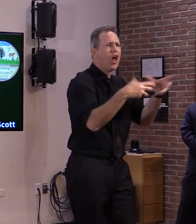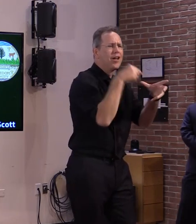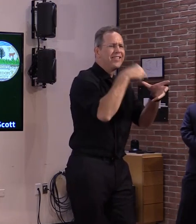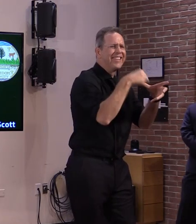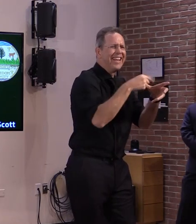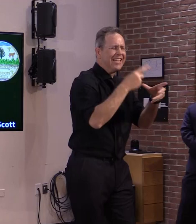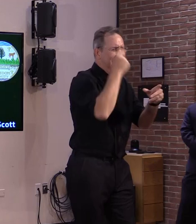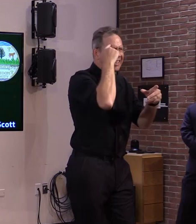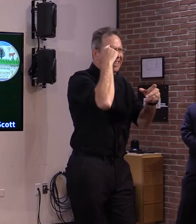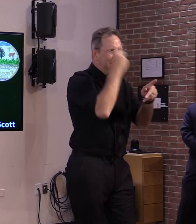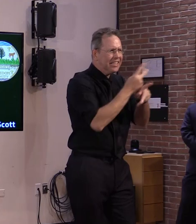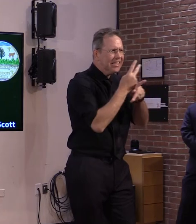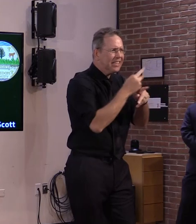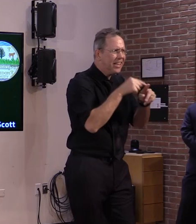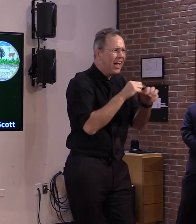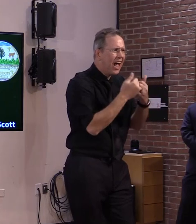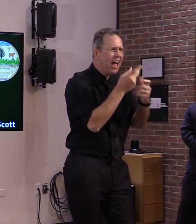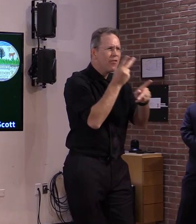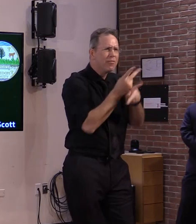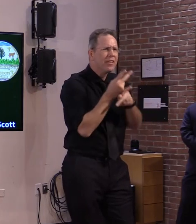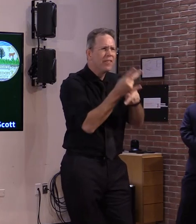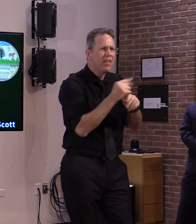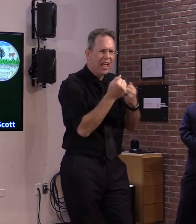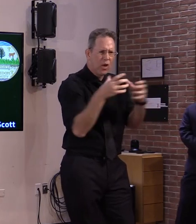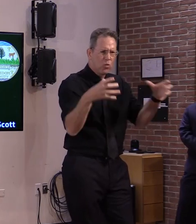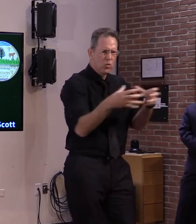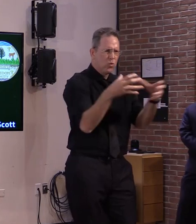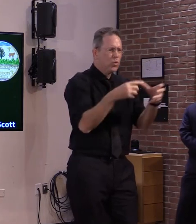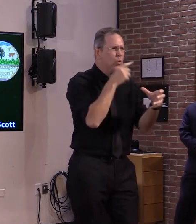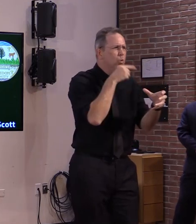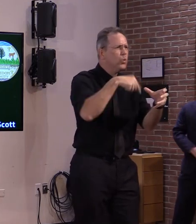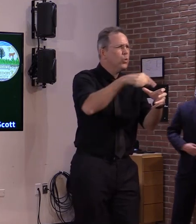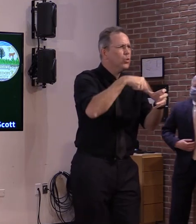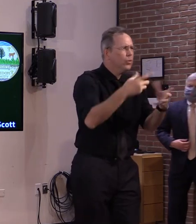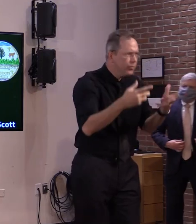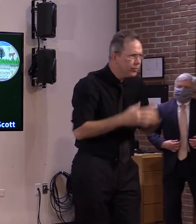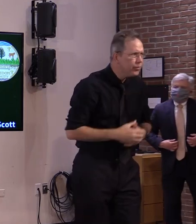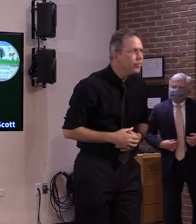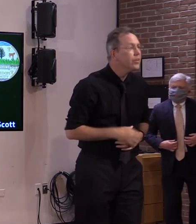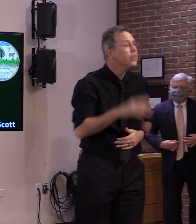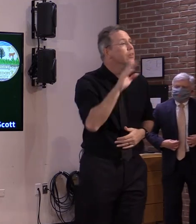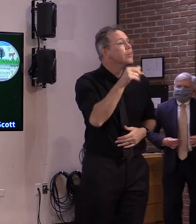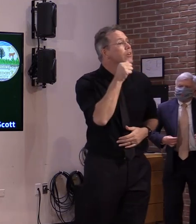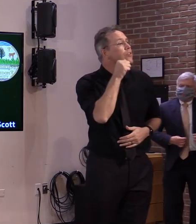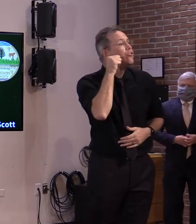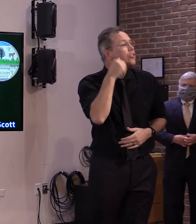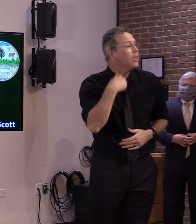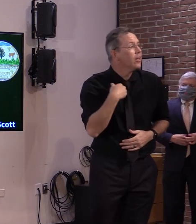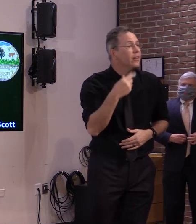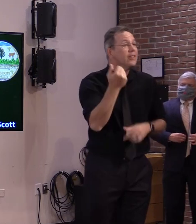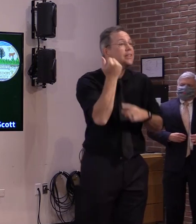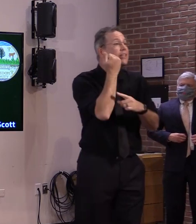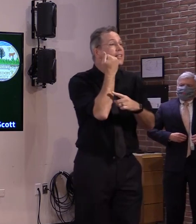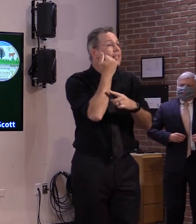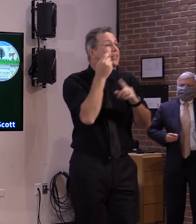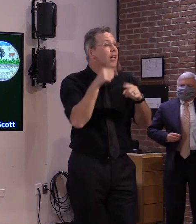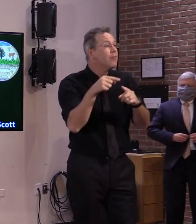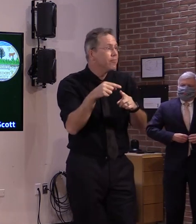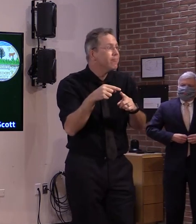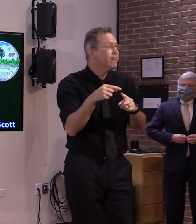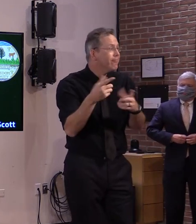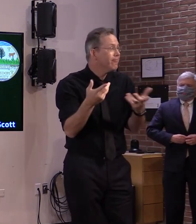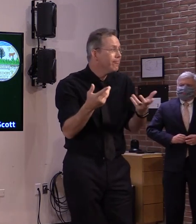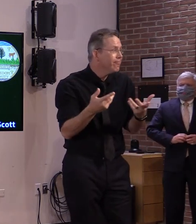I had the opportunity to go to the dentist yesterday for the first time in over a year due to the canceled one appointment due